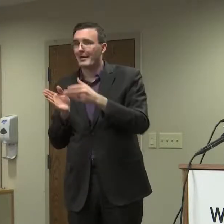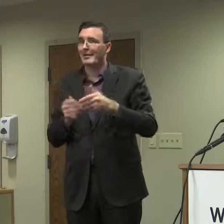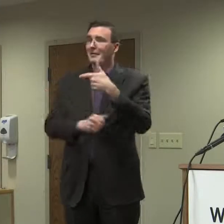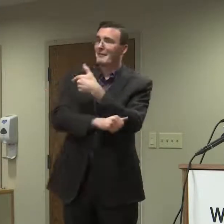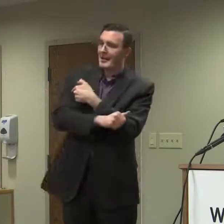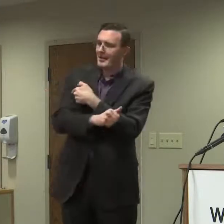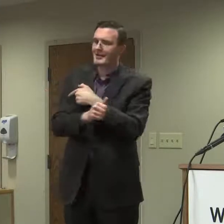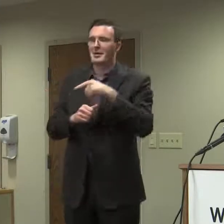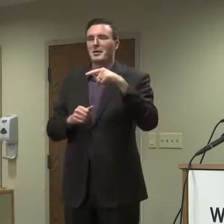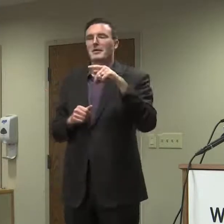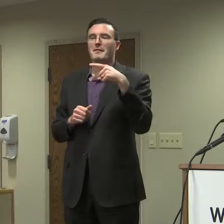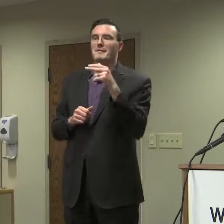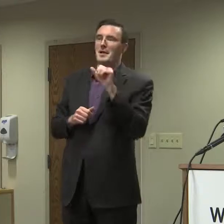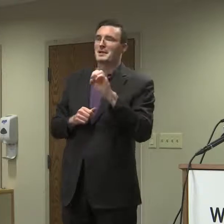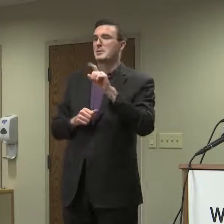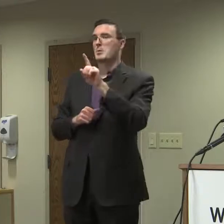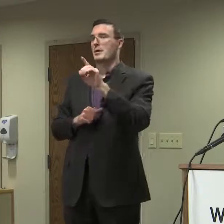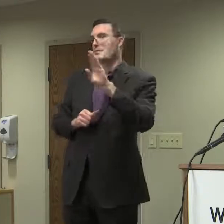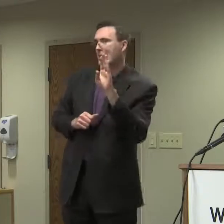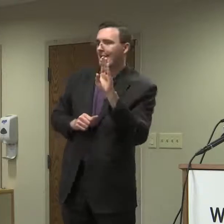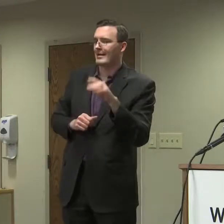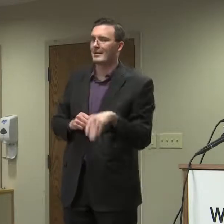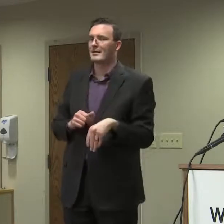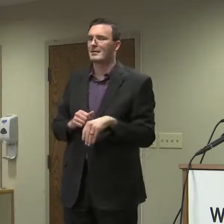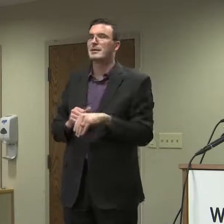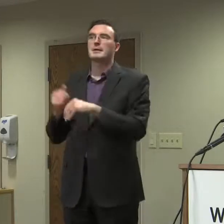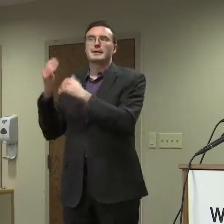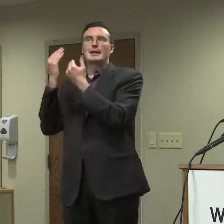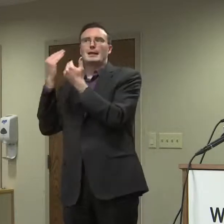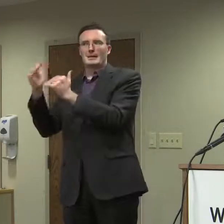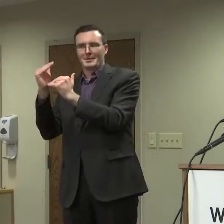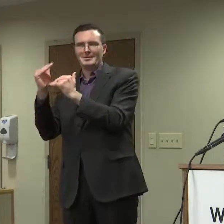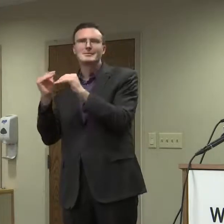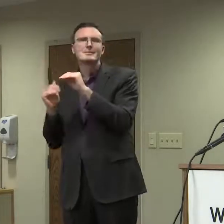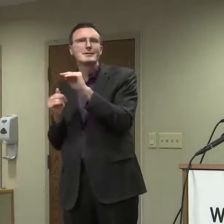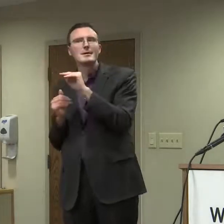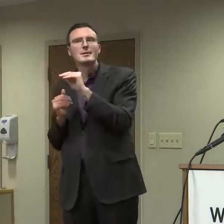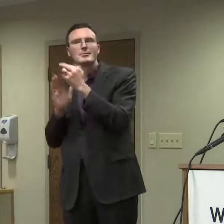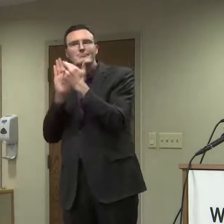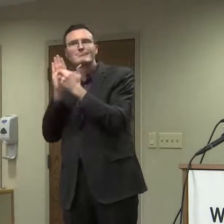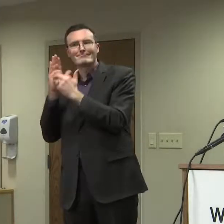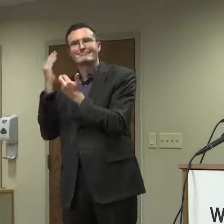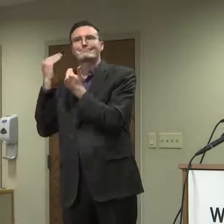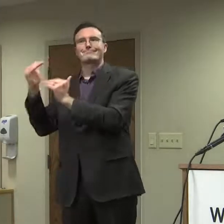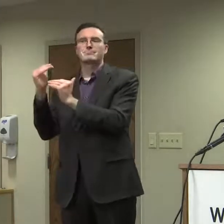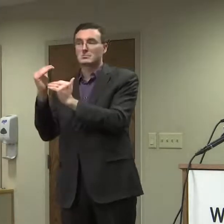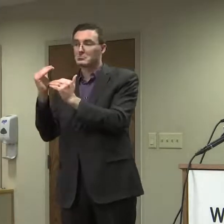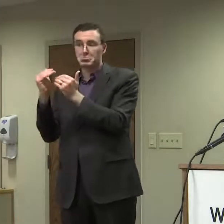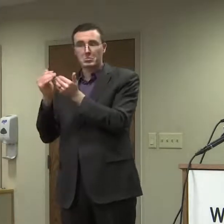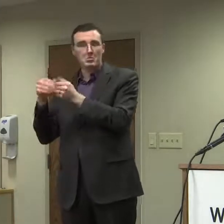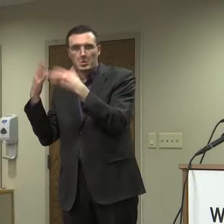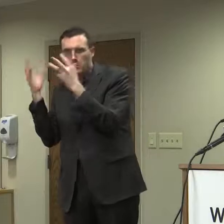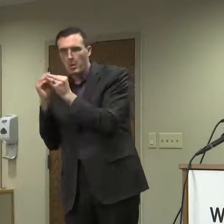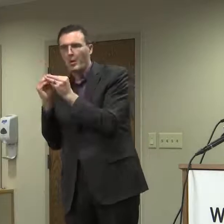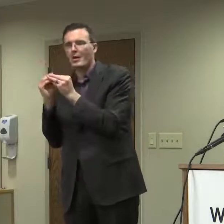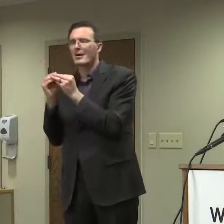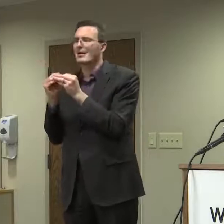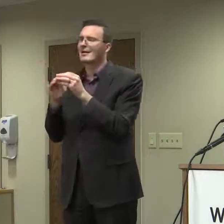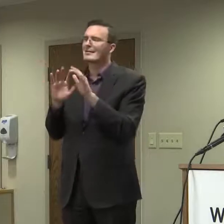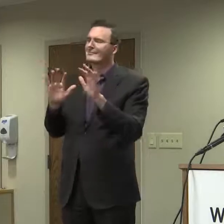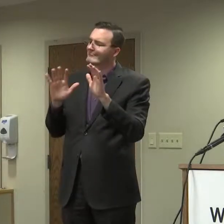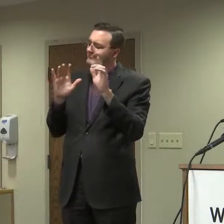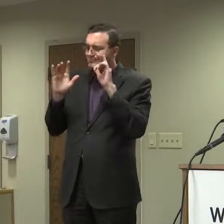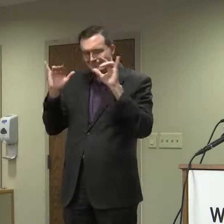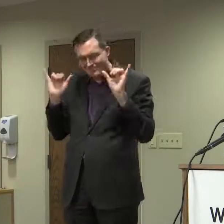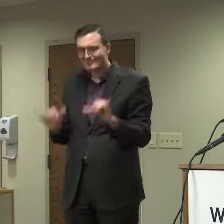vaccination, and we are no longer under the tier mitigations, we have to continue our vigilance on this. We have to continue to